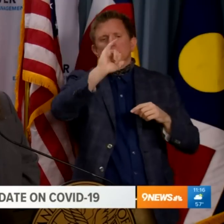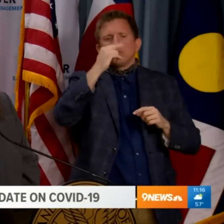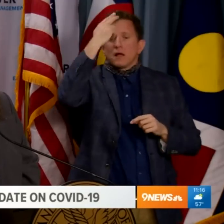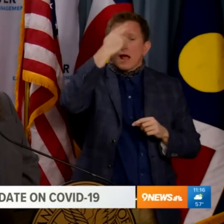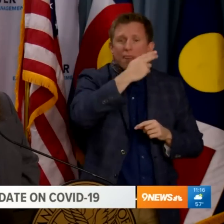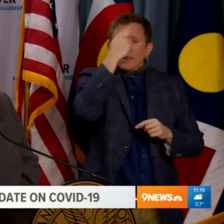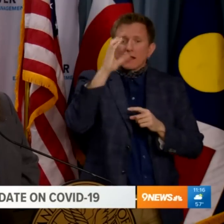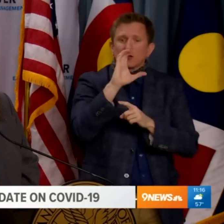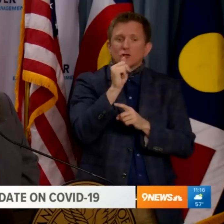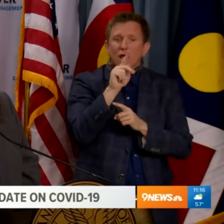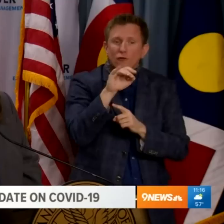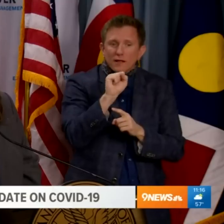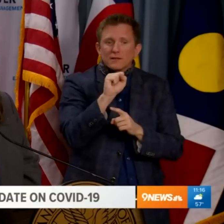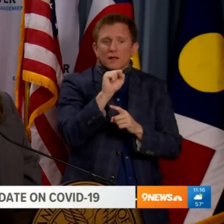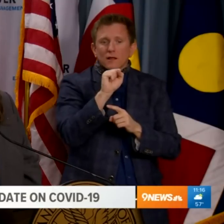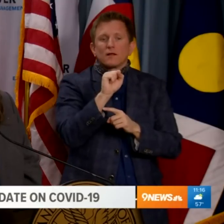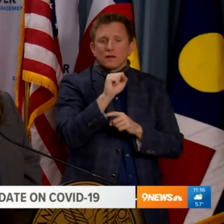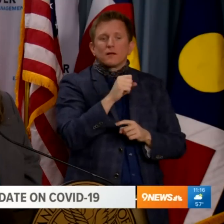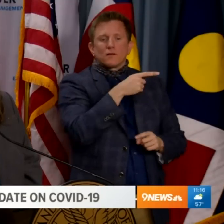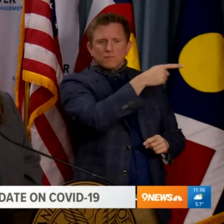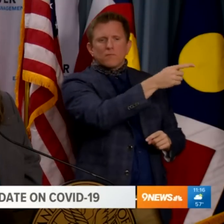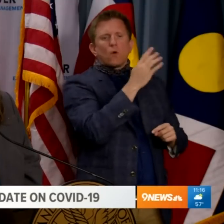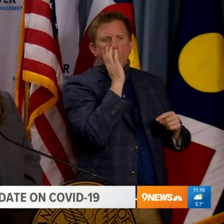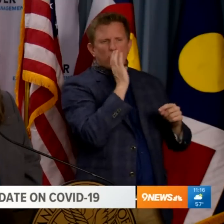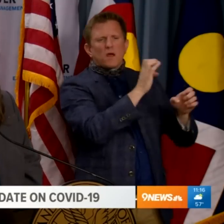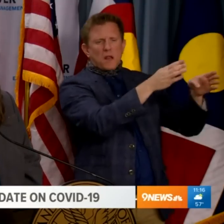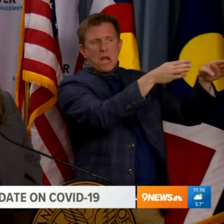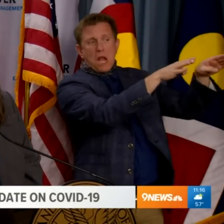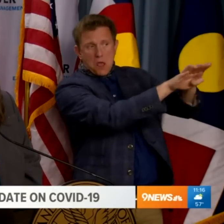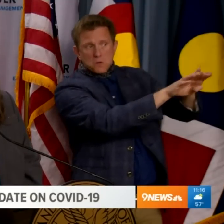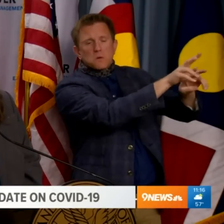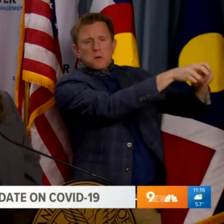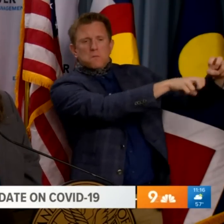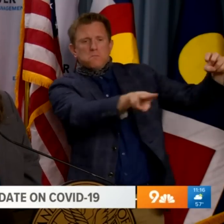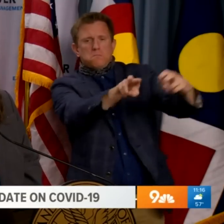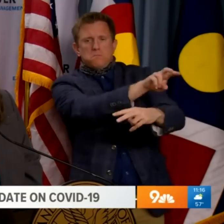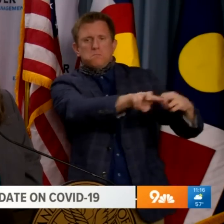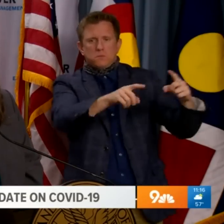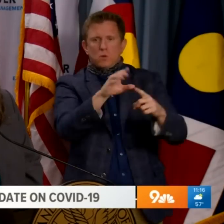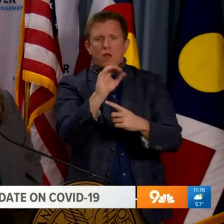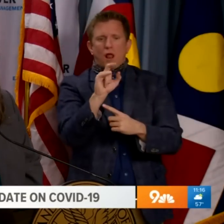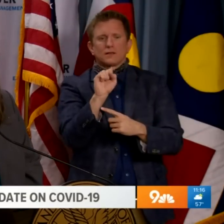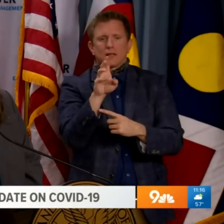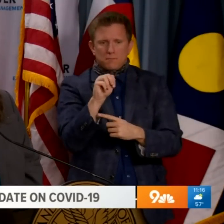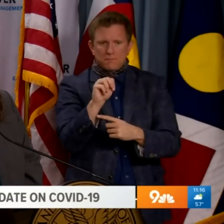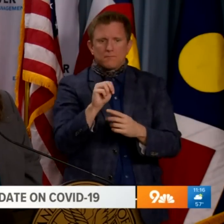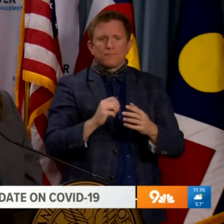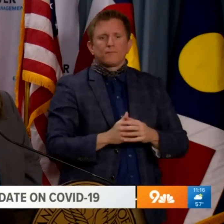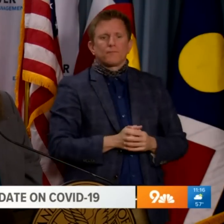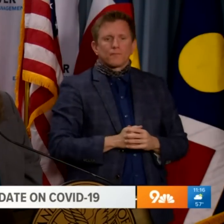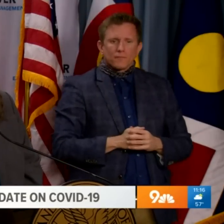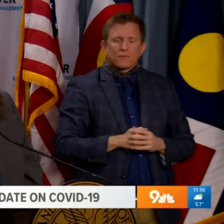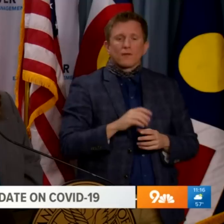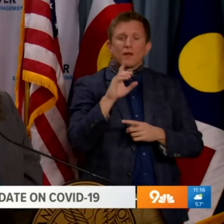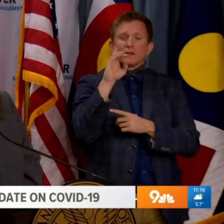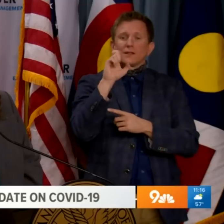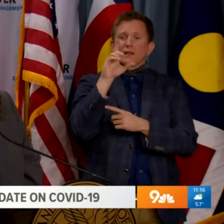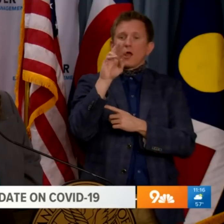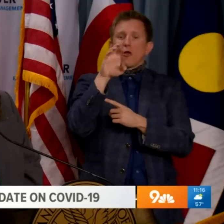our medical screening for all guests at entry. The new shelter will absorb guest capacity for some of our existing overnight